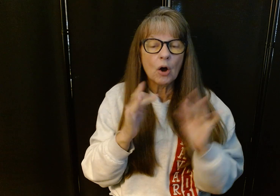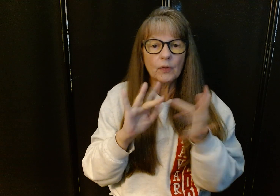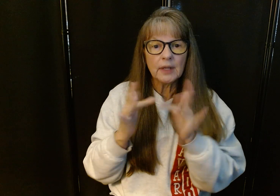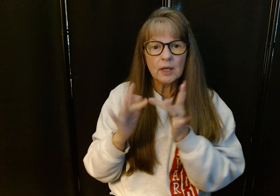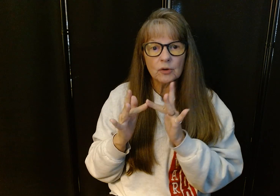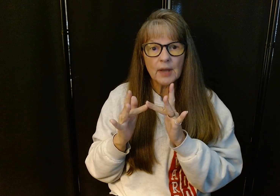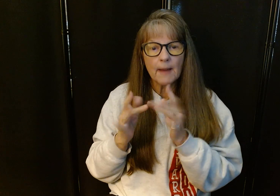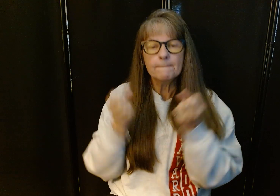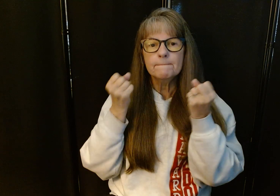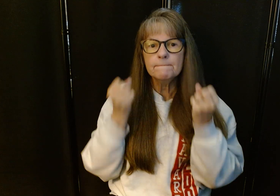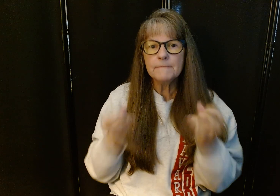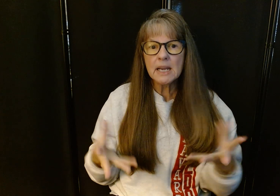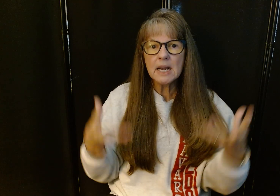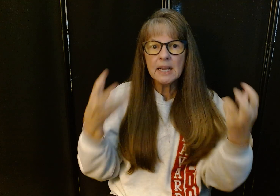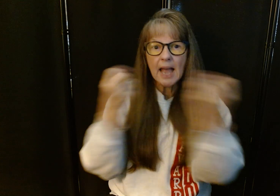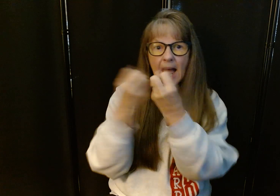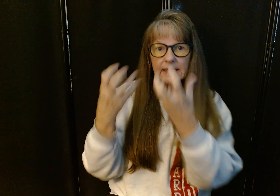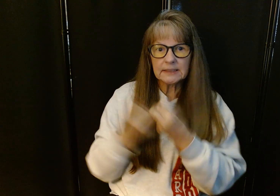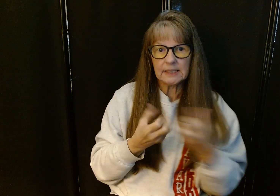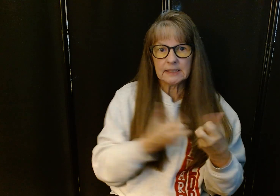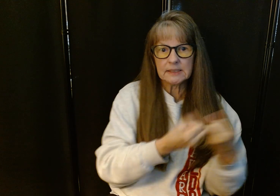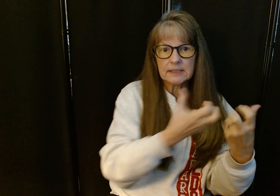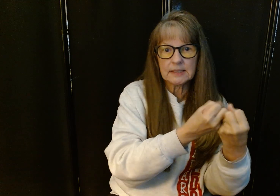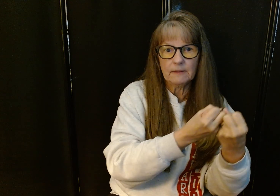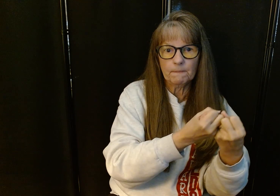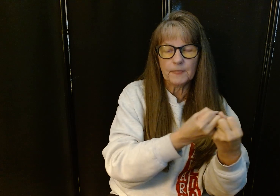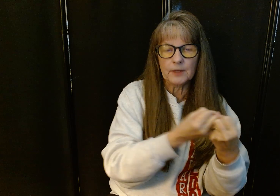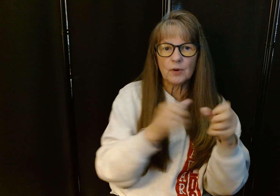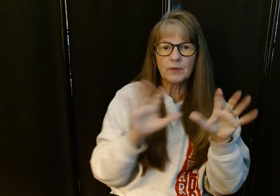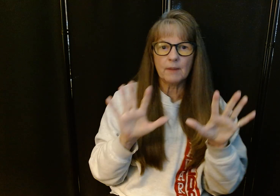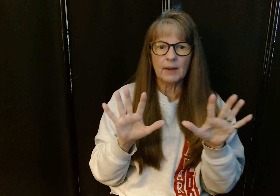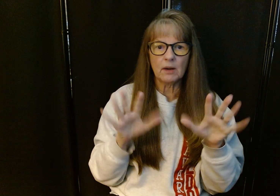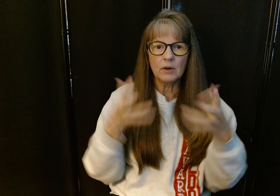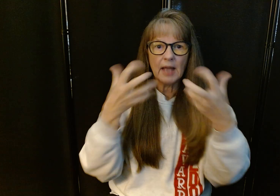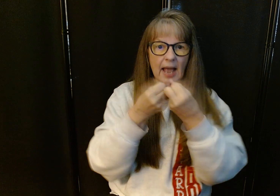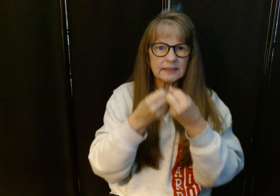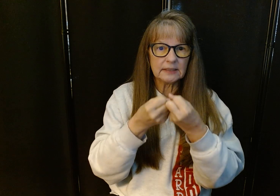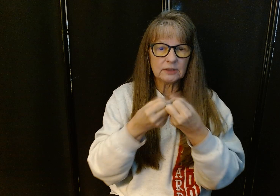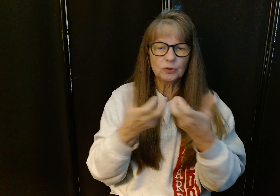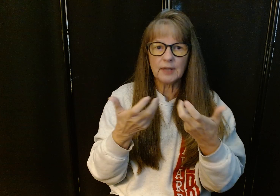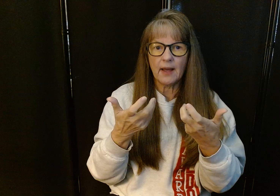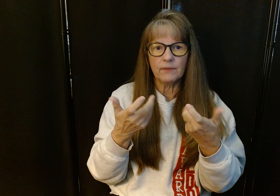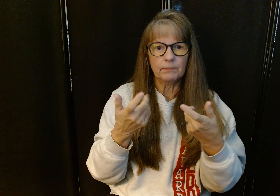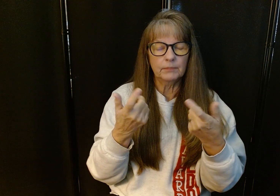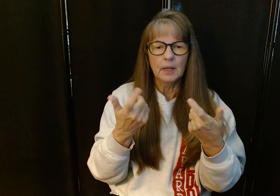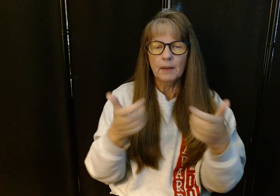the internet many accidents, and so I've got my car accidents, you could have a big,